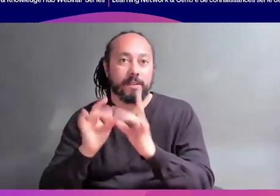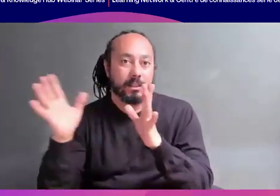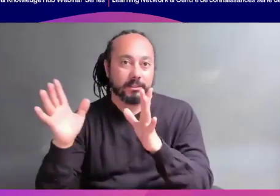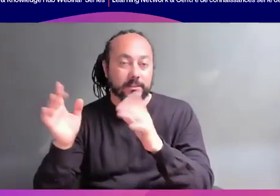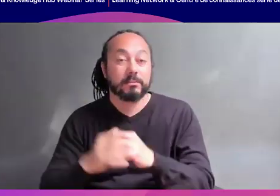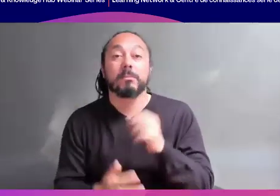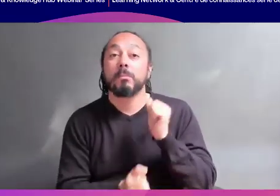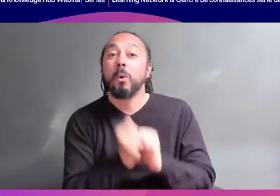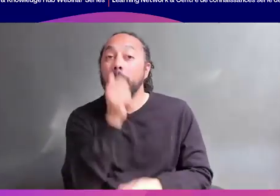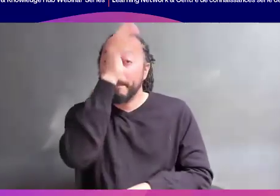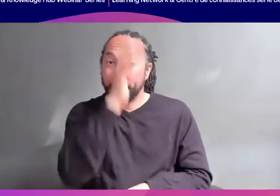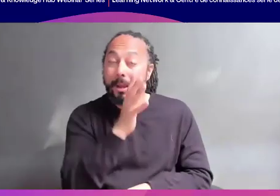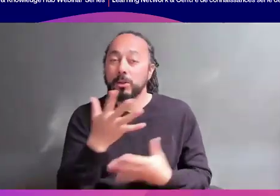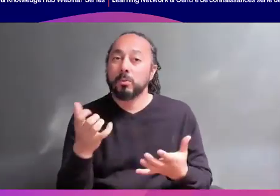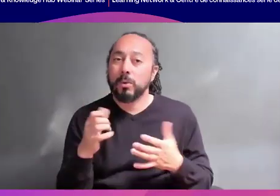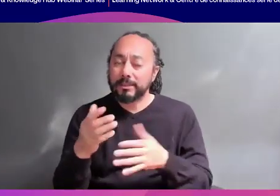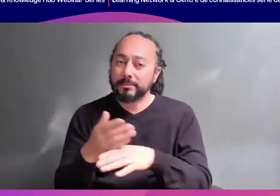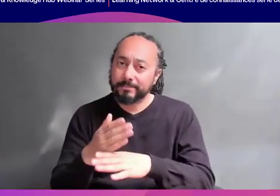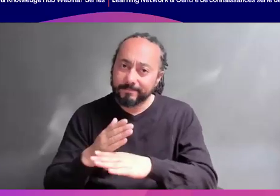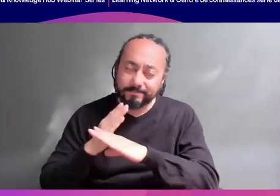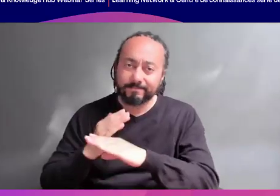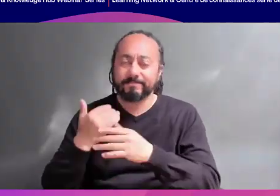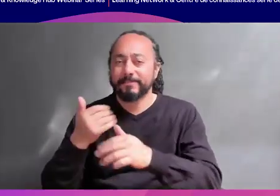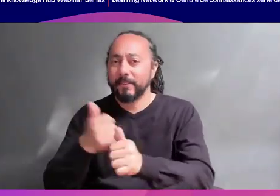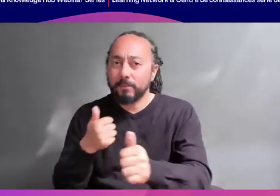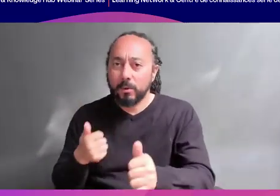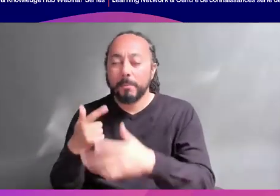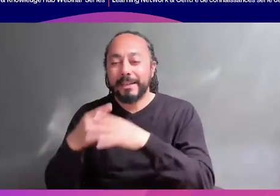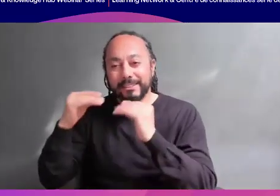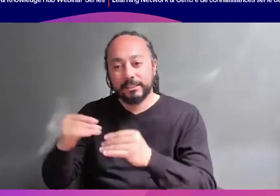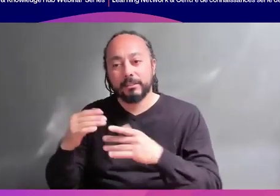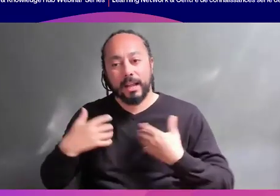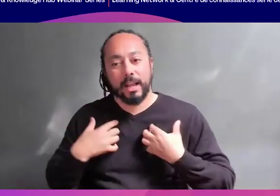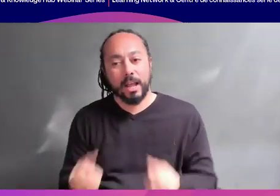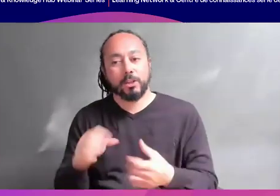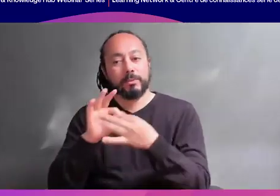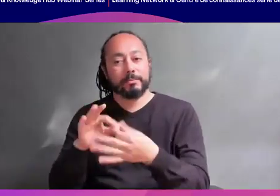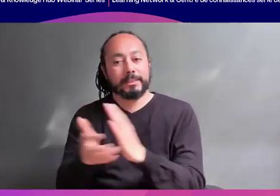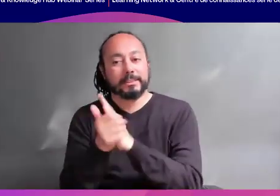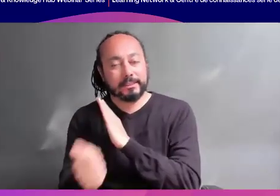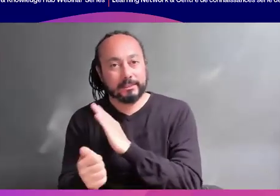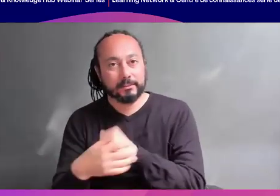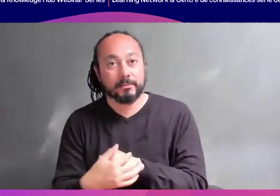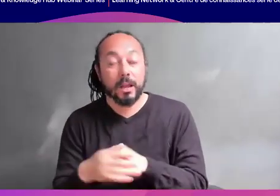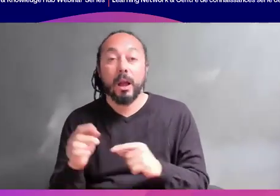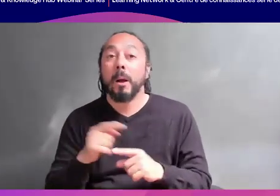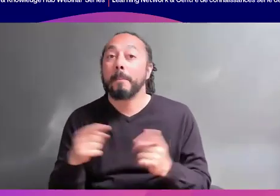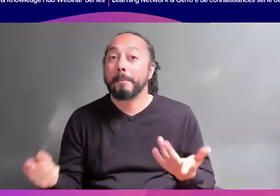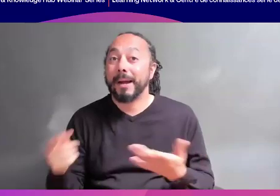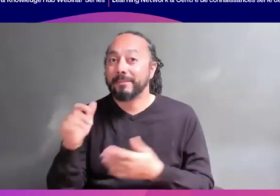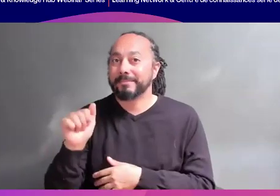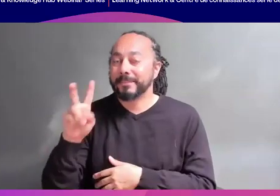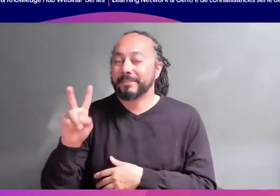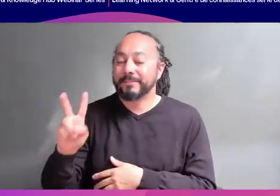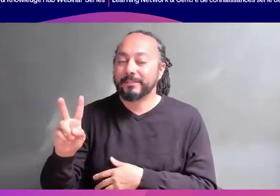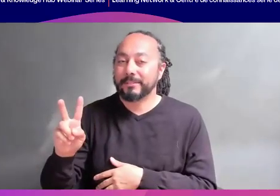this by teaching their children healthy relationship skills, but traditional options for learning about ADV prevention fall short for